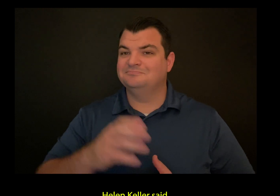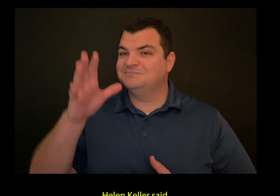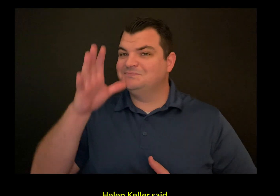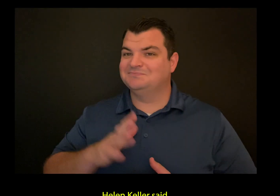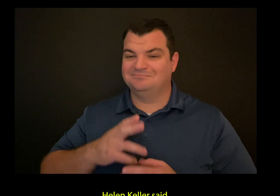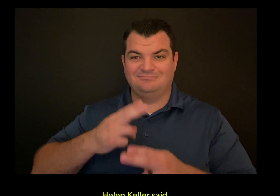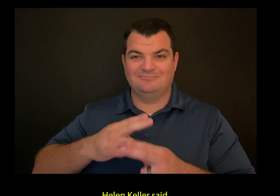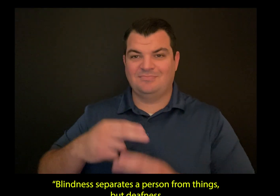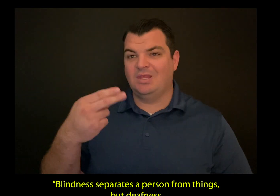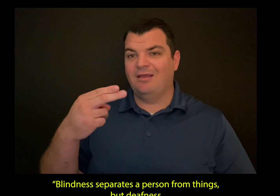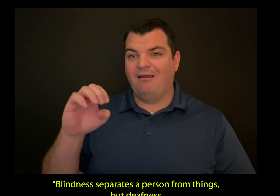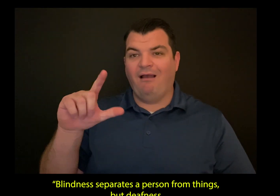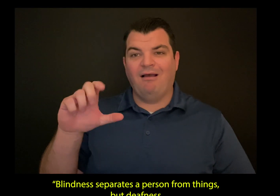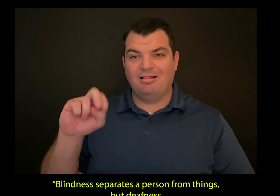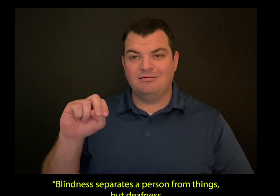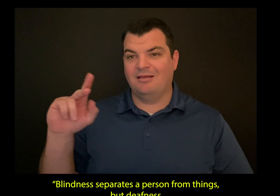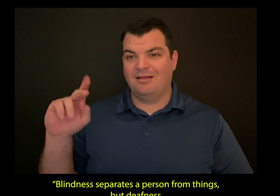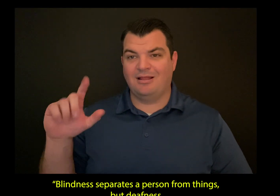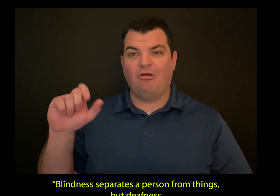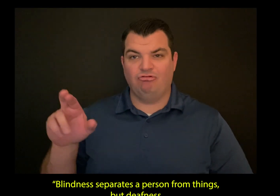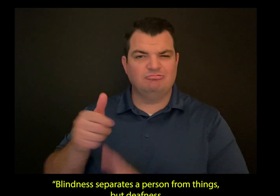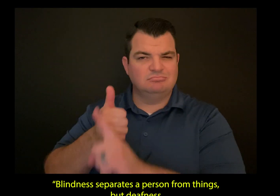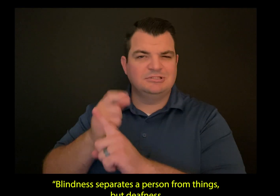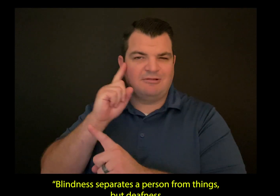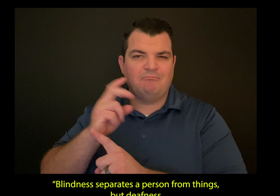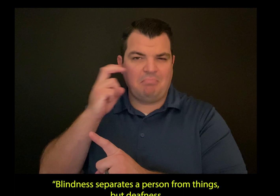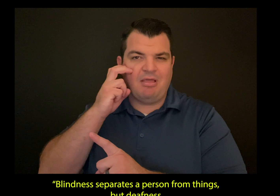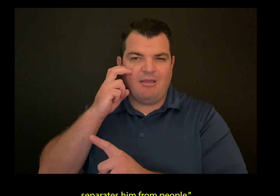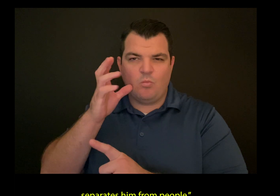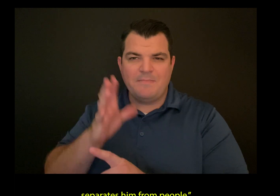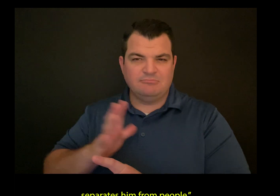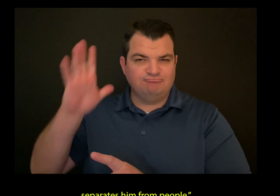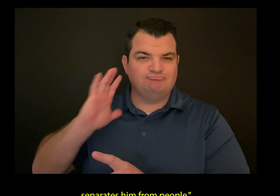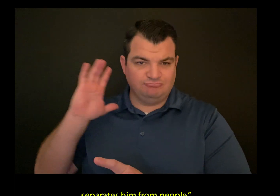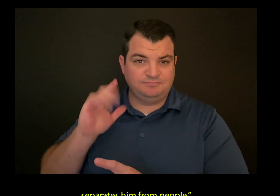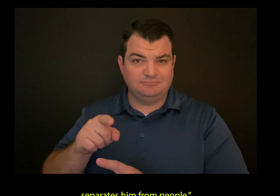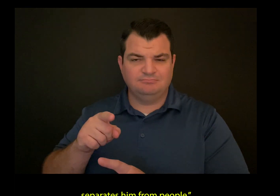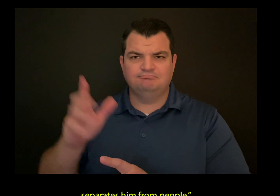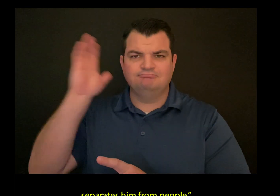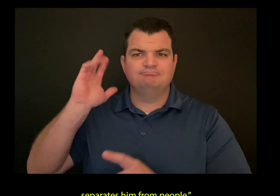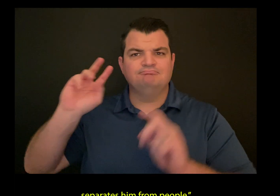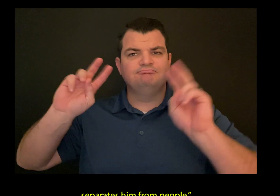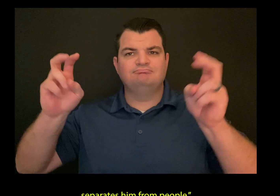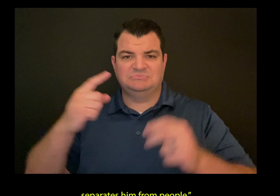Helen Keller said, "Blindness separates a person from things, but deafness separates him from people."